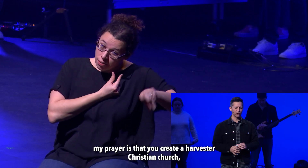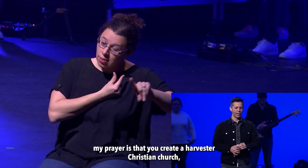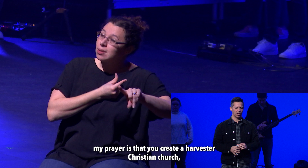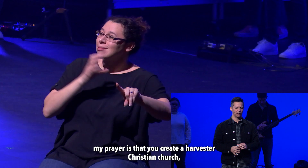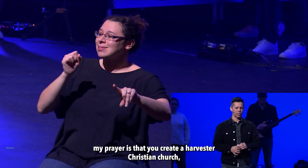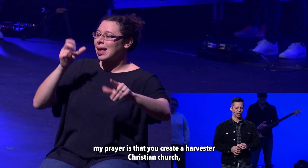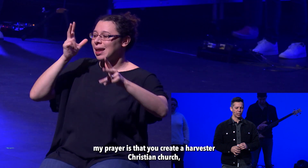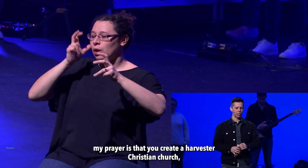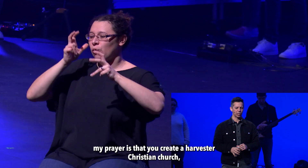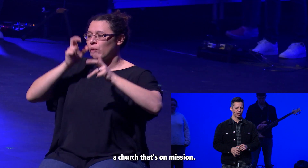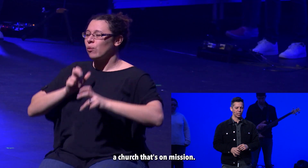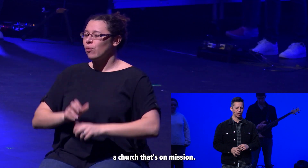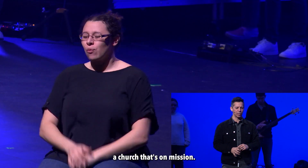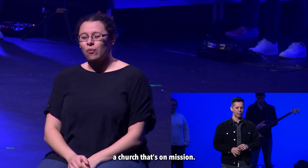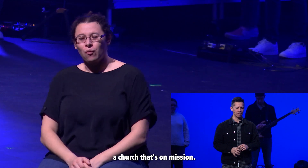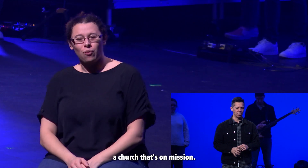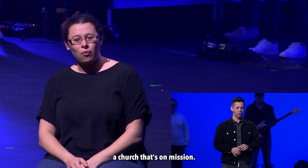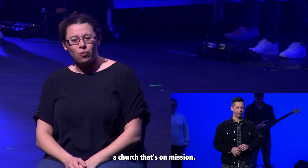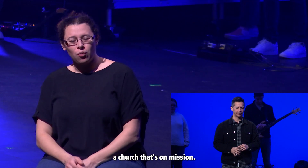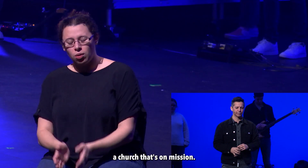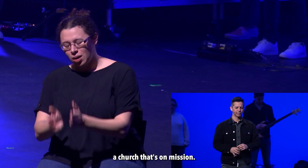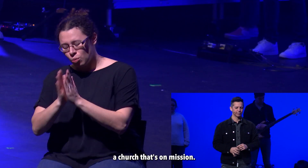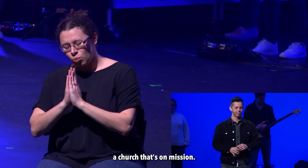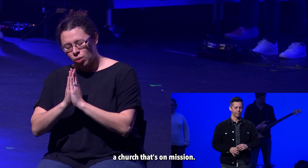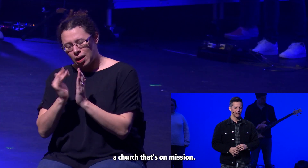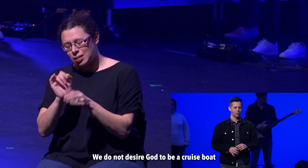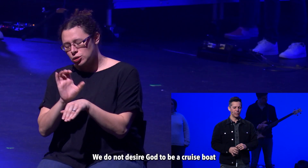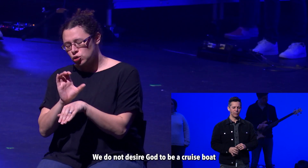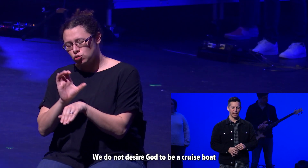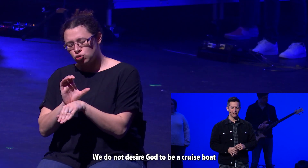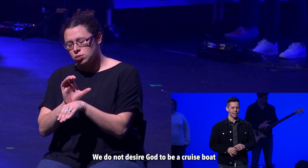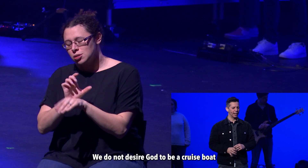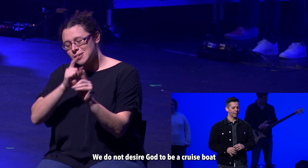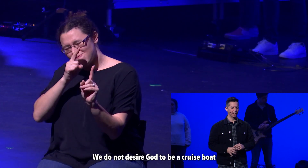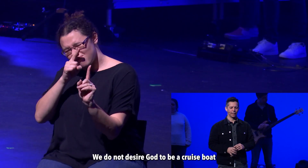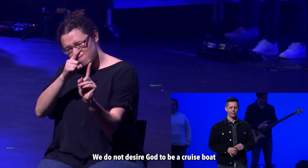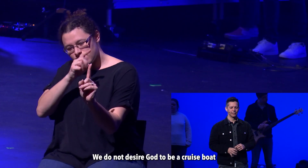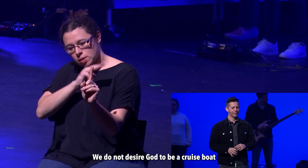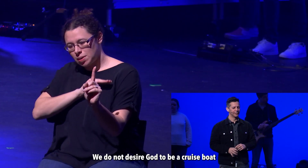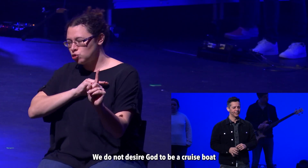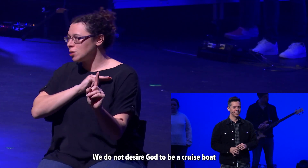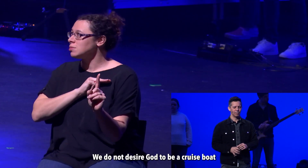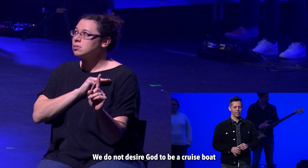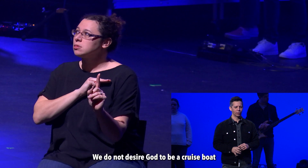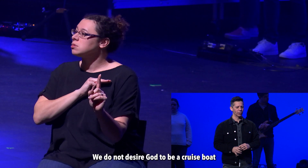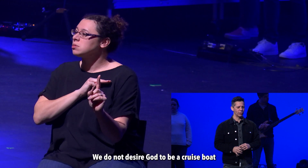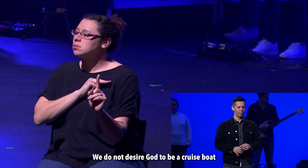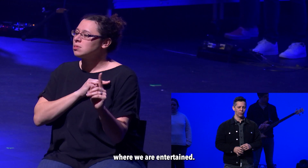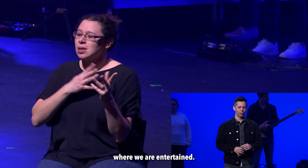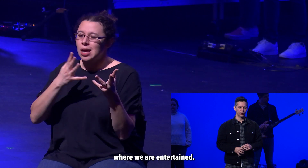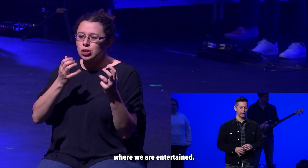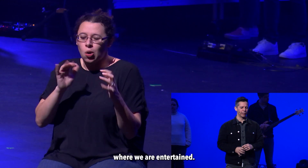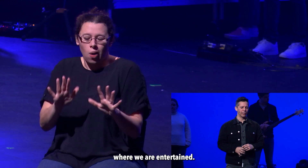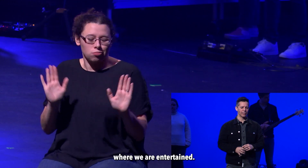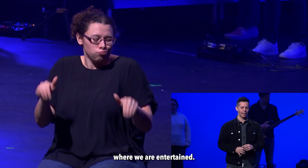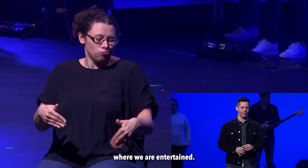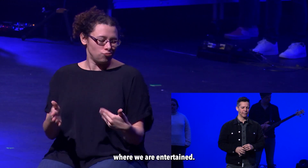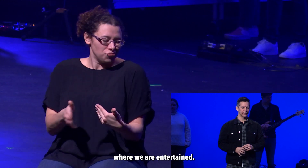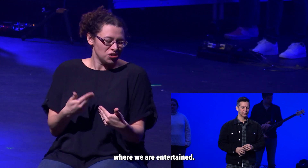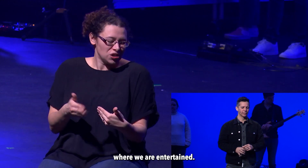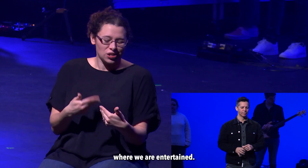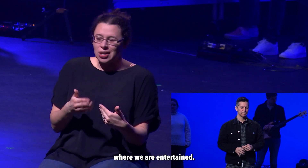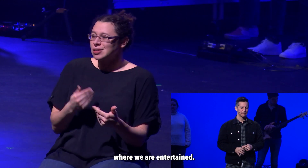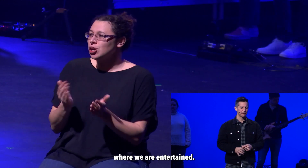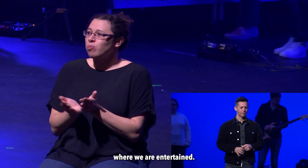is that you create a Harvester Christian Church, a church that's on mission. We do not desire, God, to be a cruise boat where we are